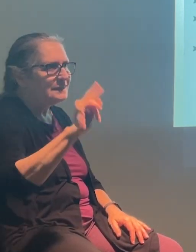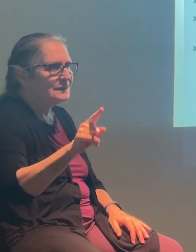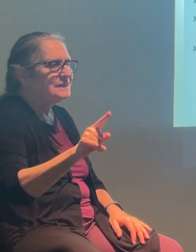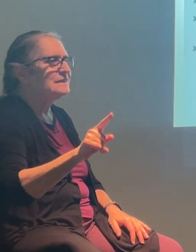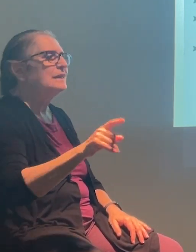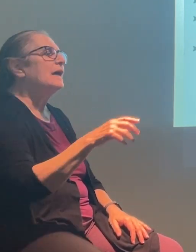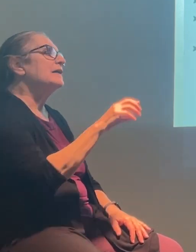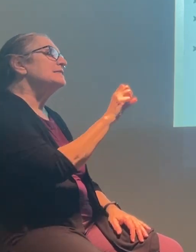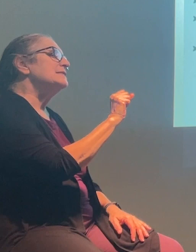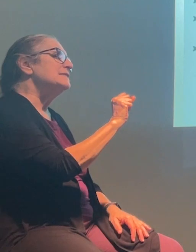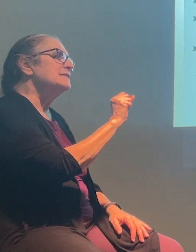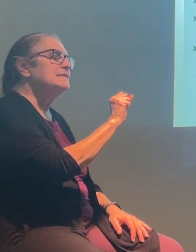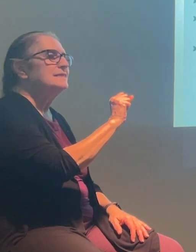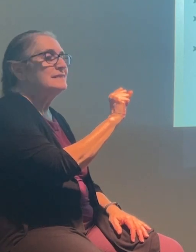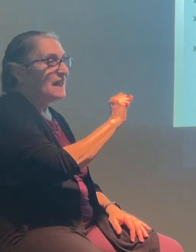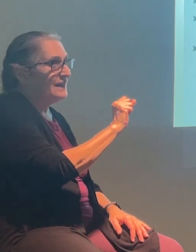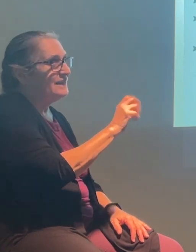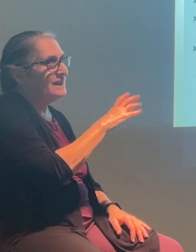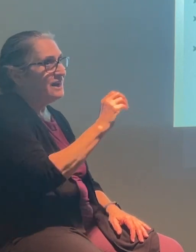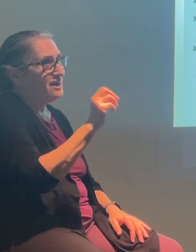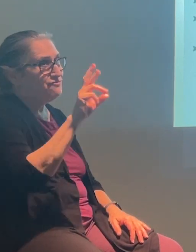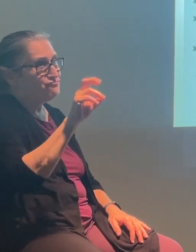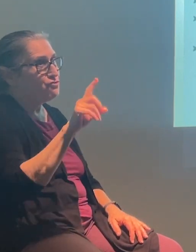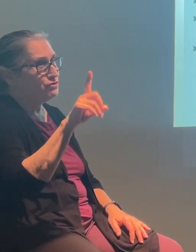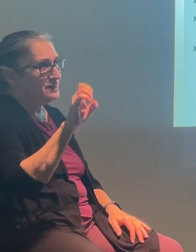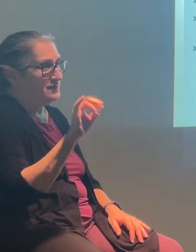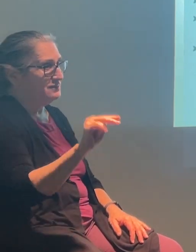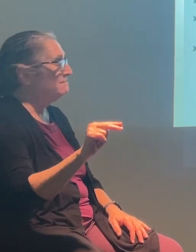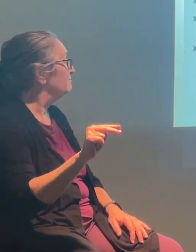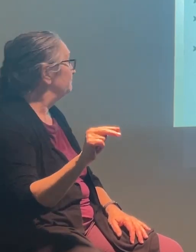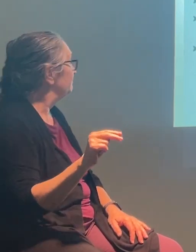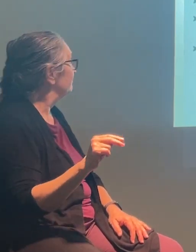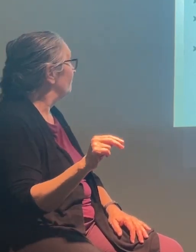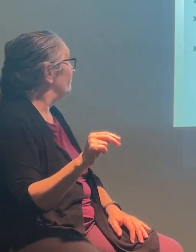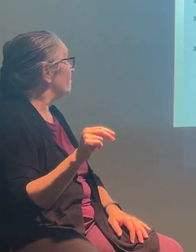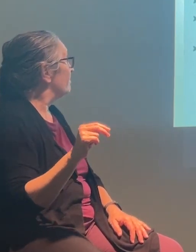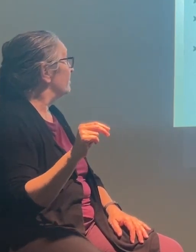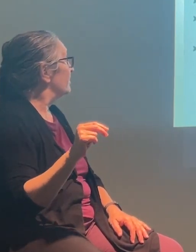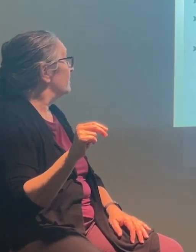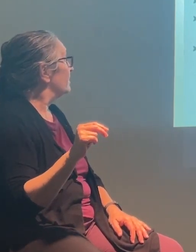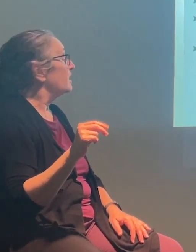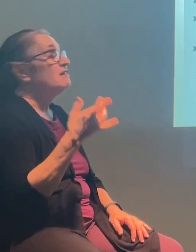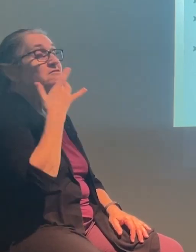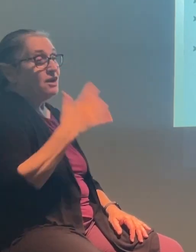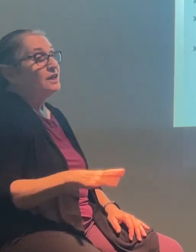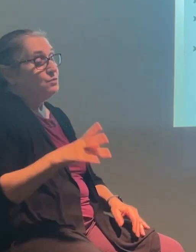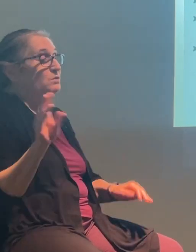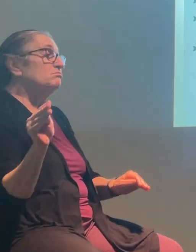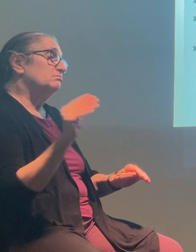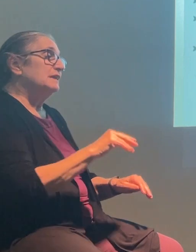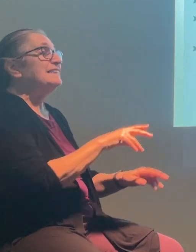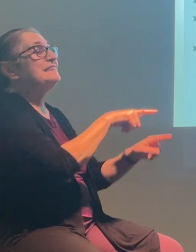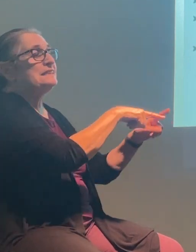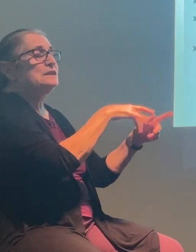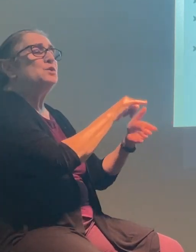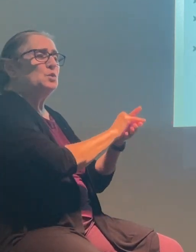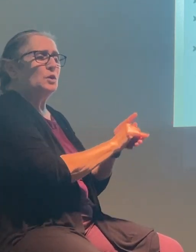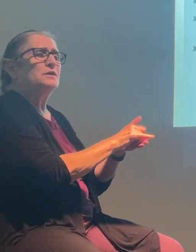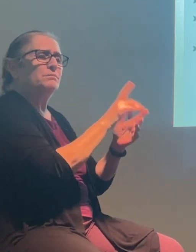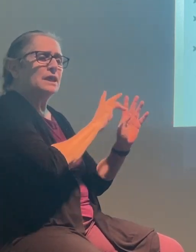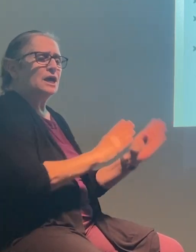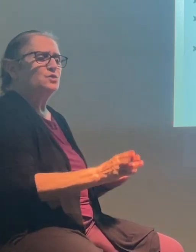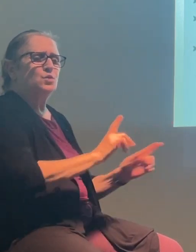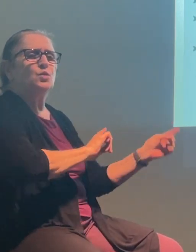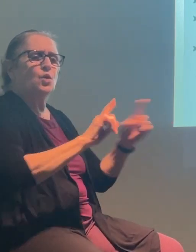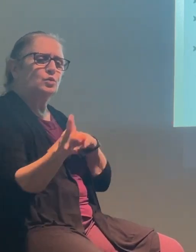little groupings. And luckily for him, he decided when he was in New York on his way to France to